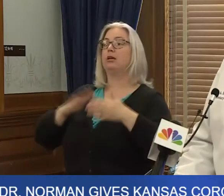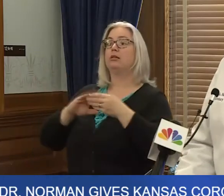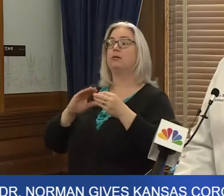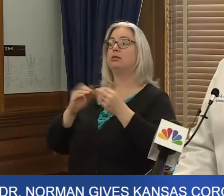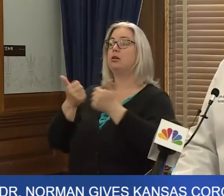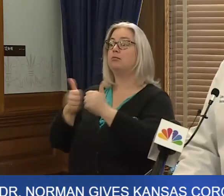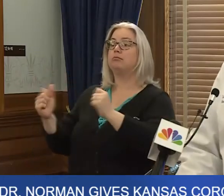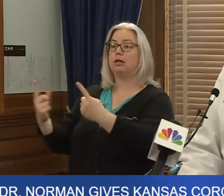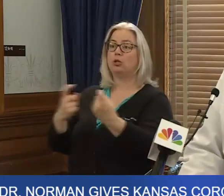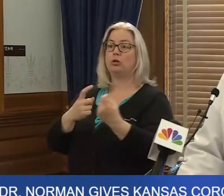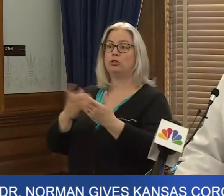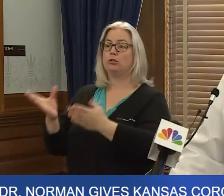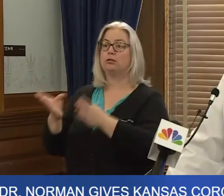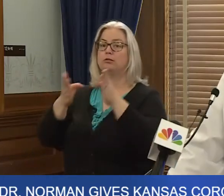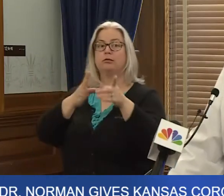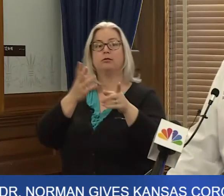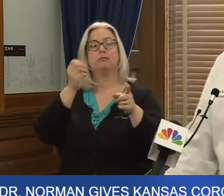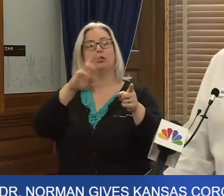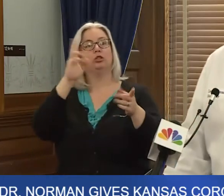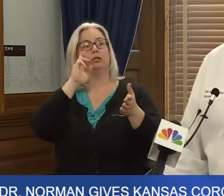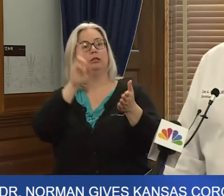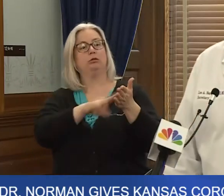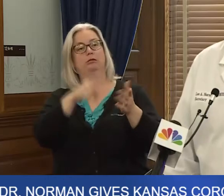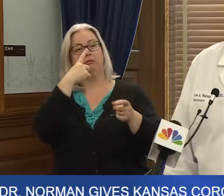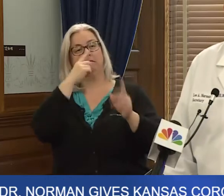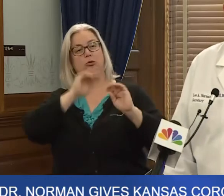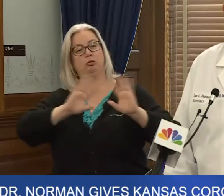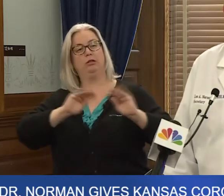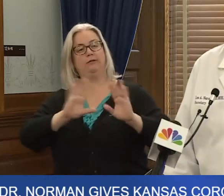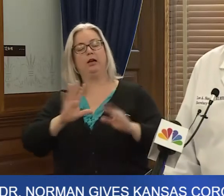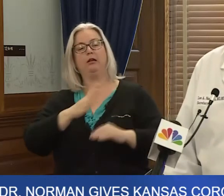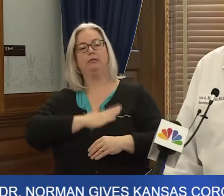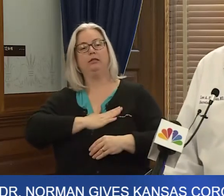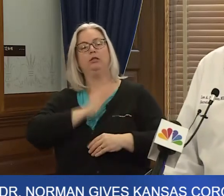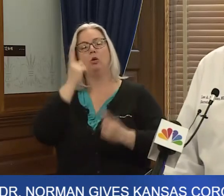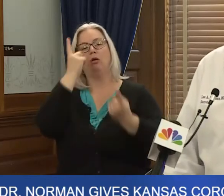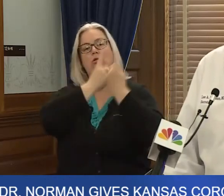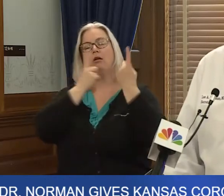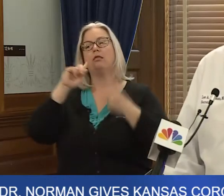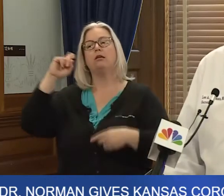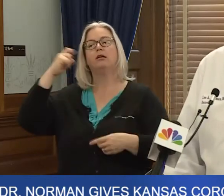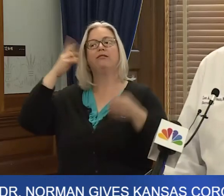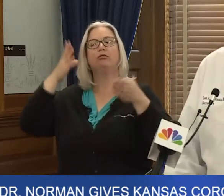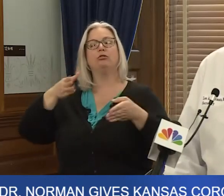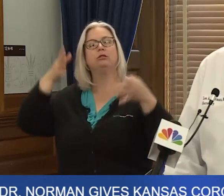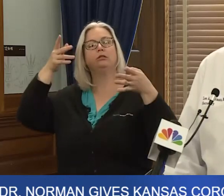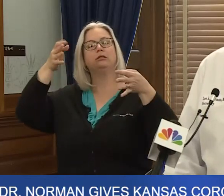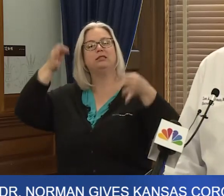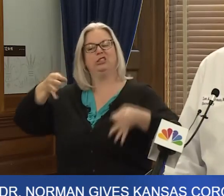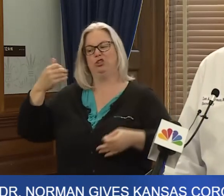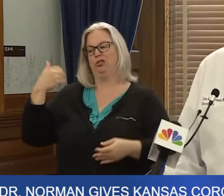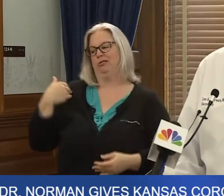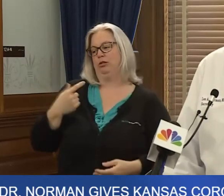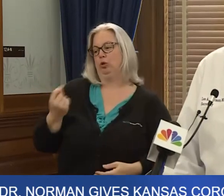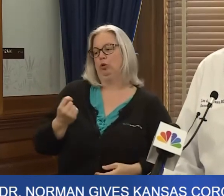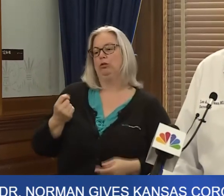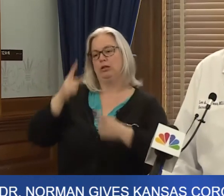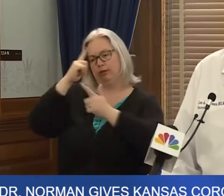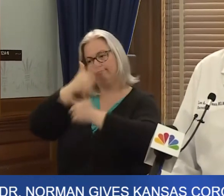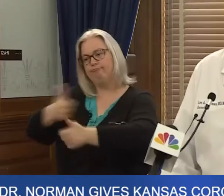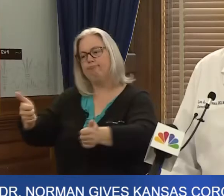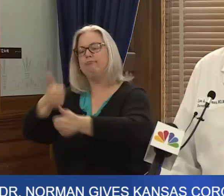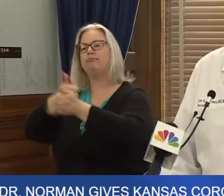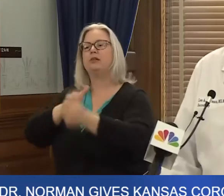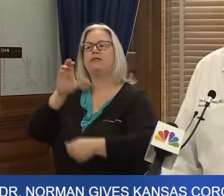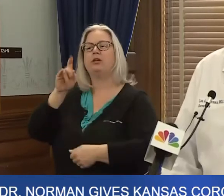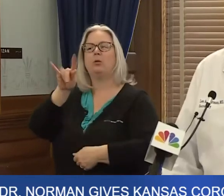answer your questions. Mr. Secretary, could you clarify your thoughts about the governor's decision Tuesday to leave it up to counties to make